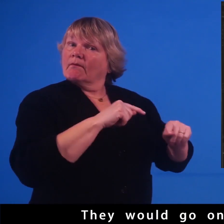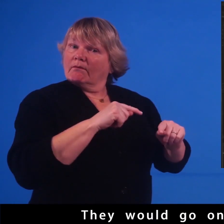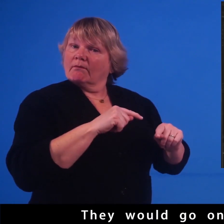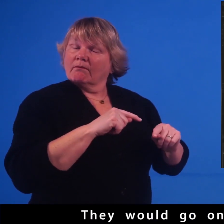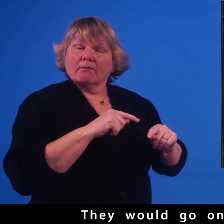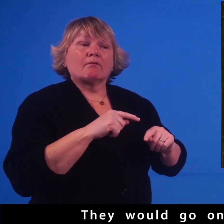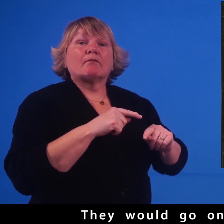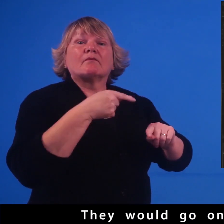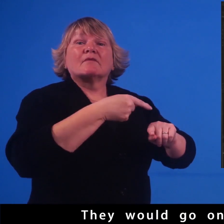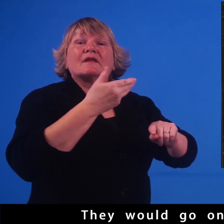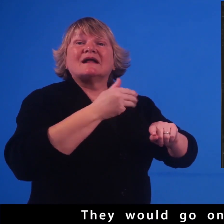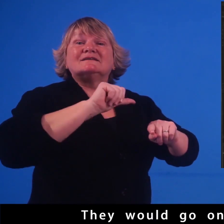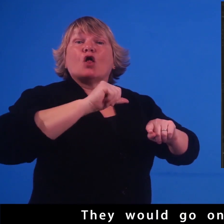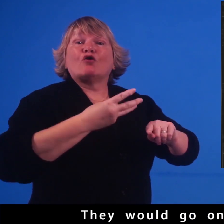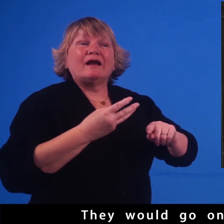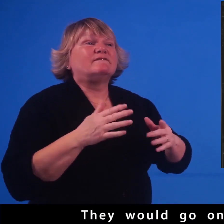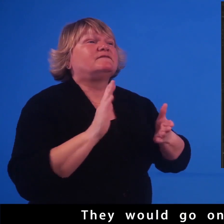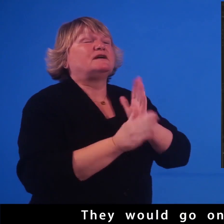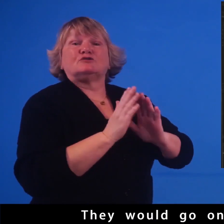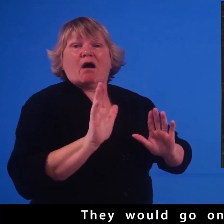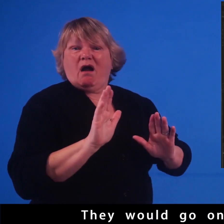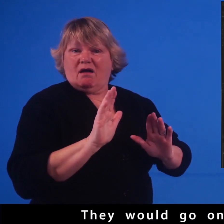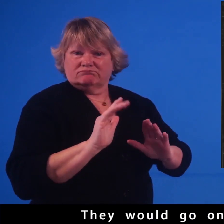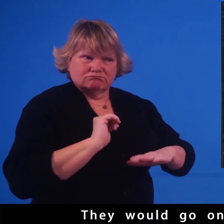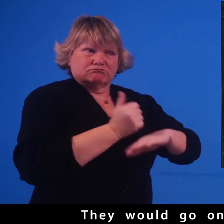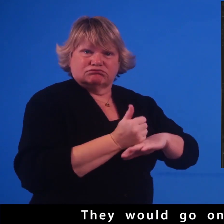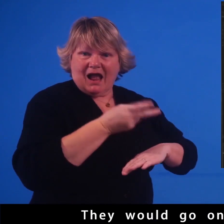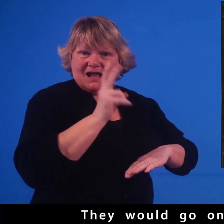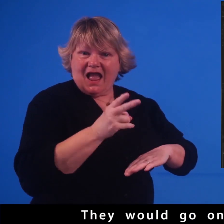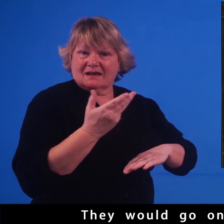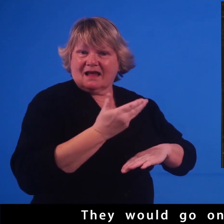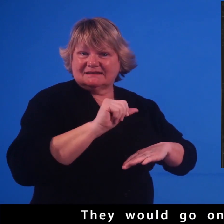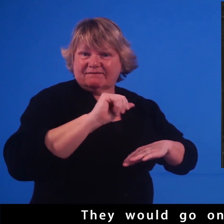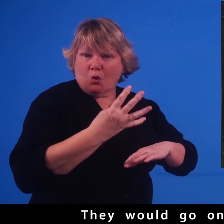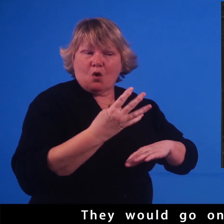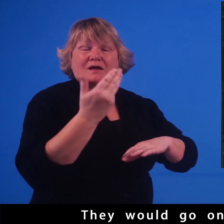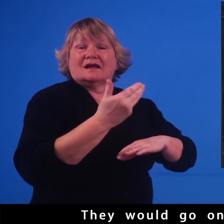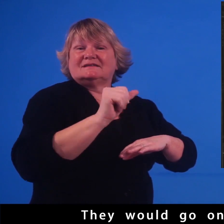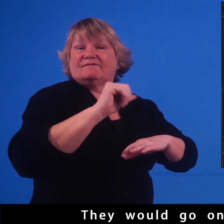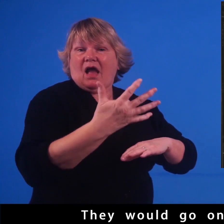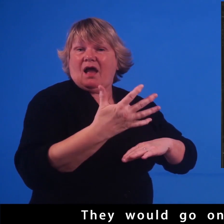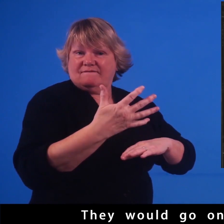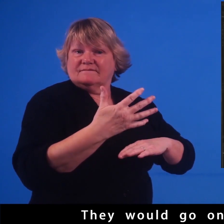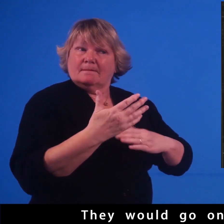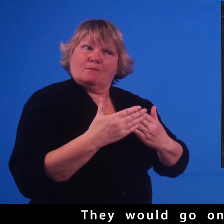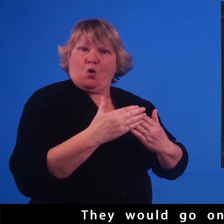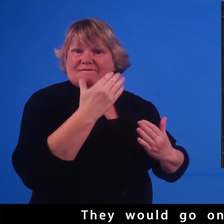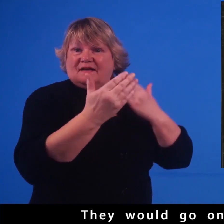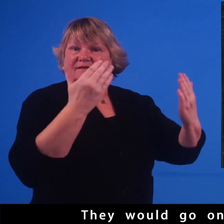They would go on to stage 2 more festival exhibitions in 1964 and